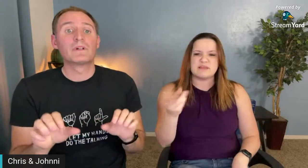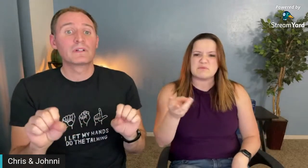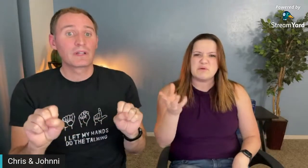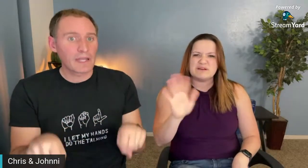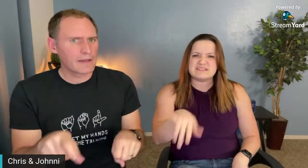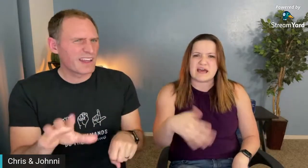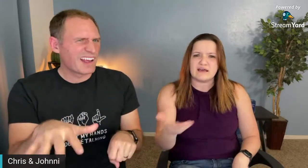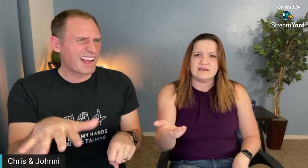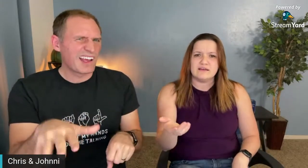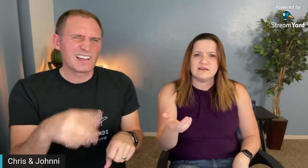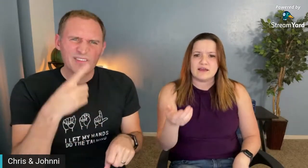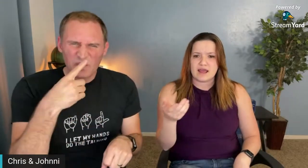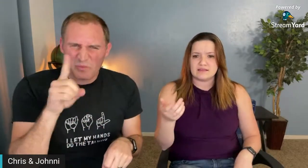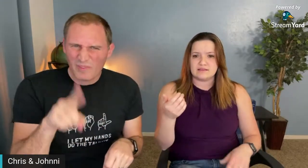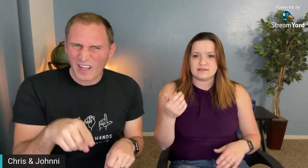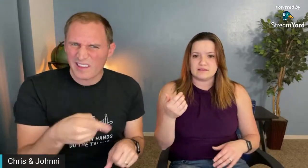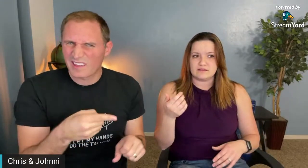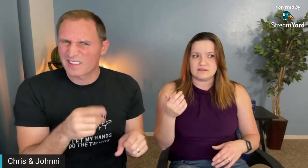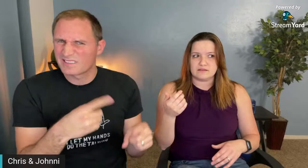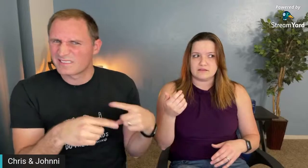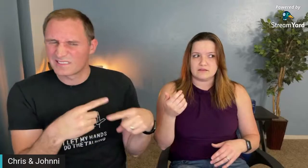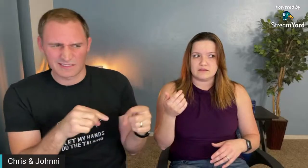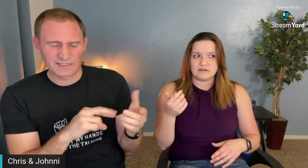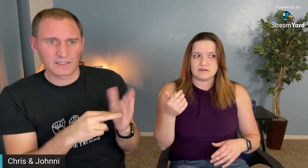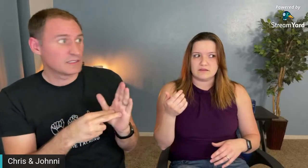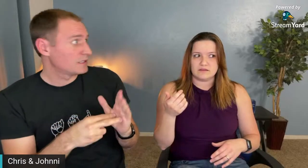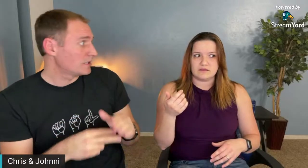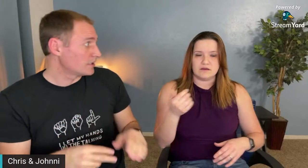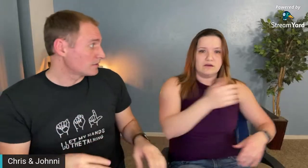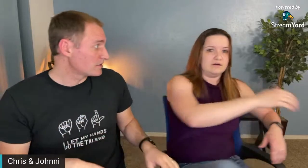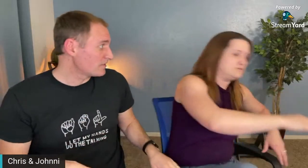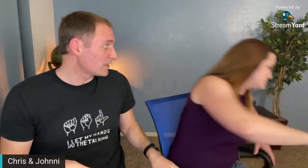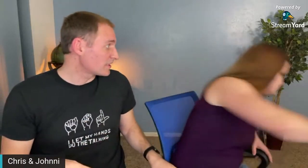like, what was that? And then. Uh-oh, she fell down.